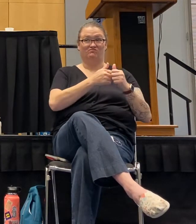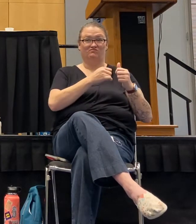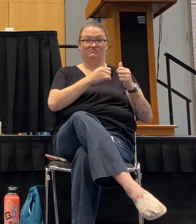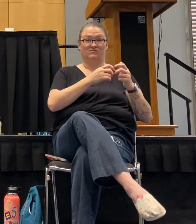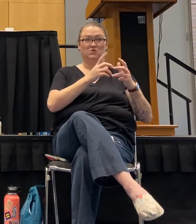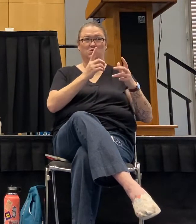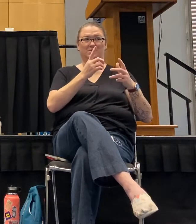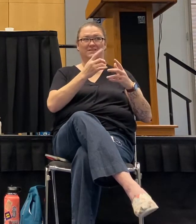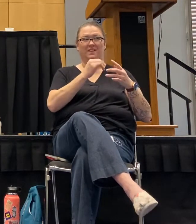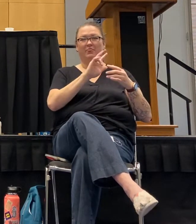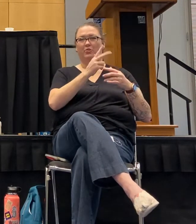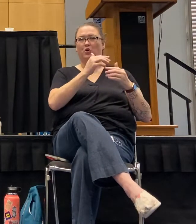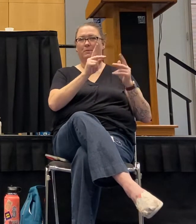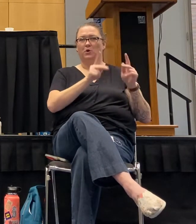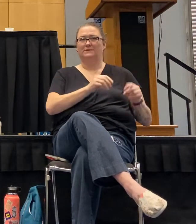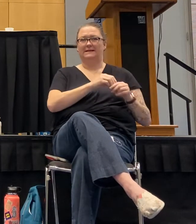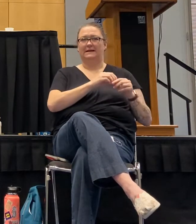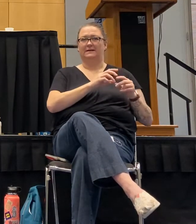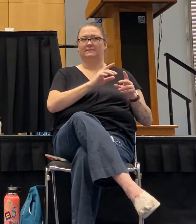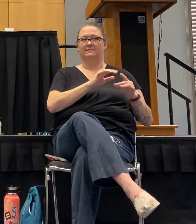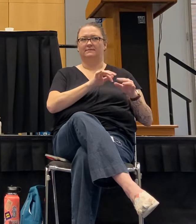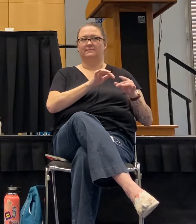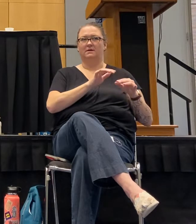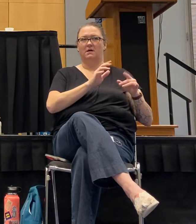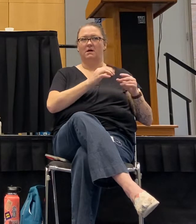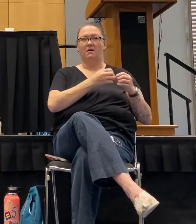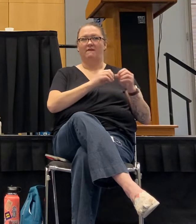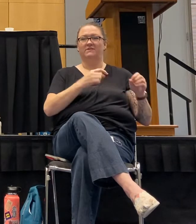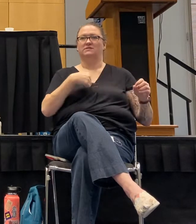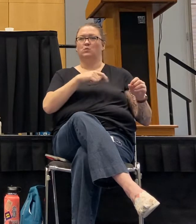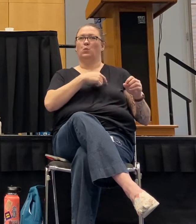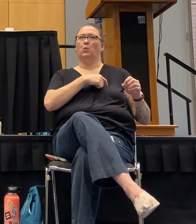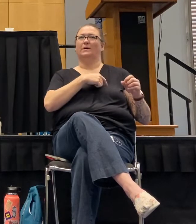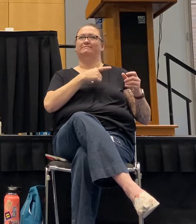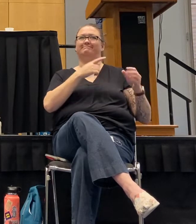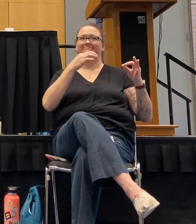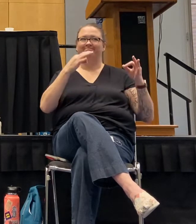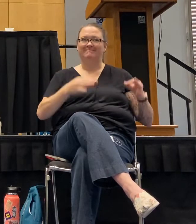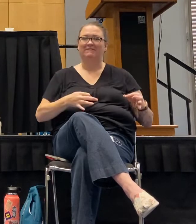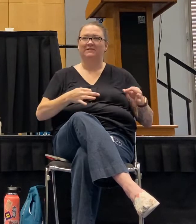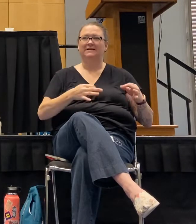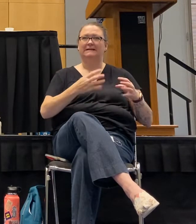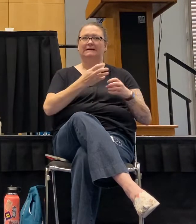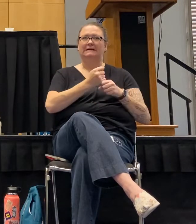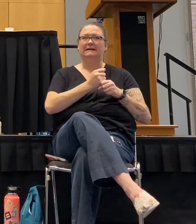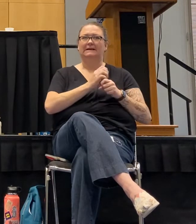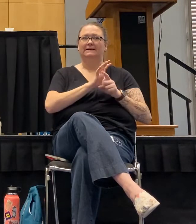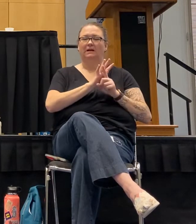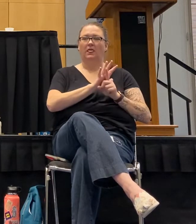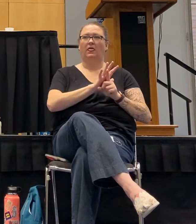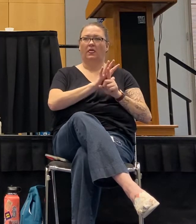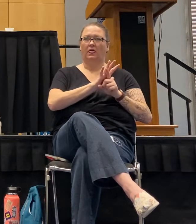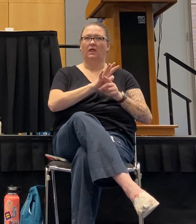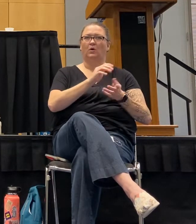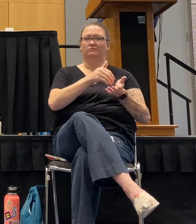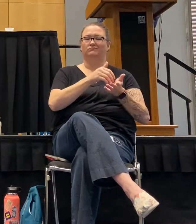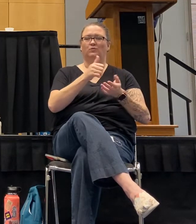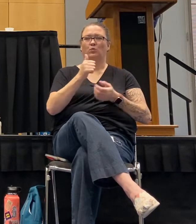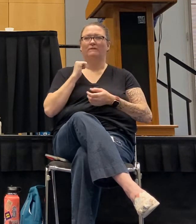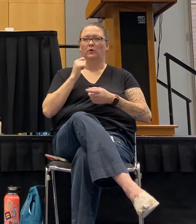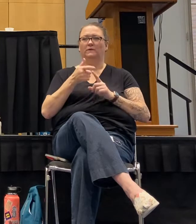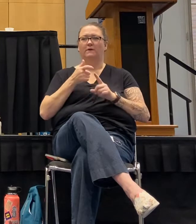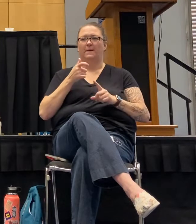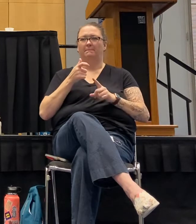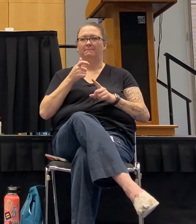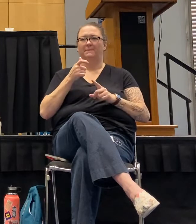own office, is the fact that we would definitely get pushback from the faculty saying exactly what Sam